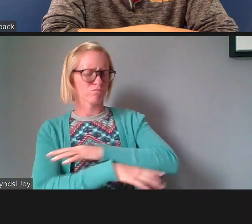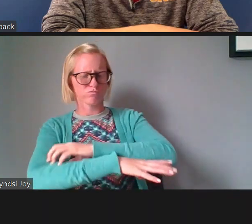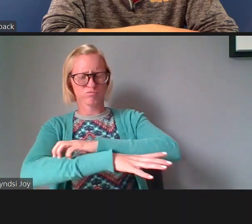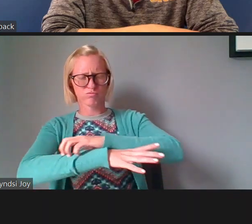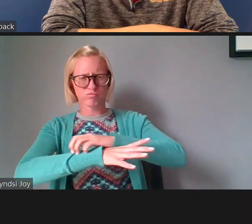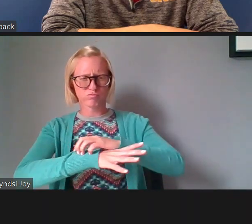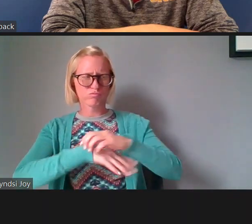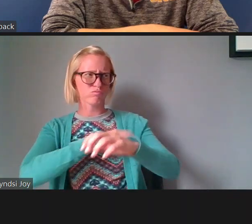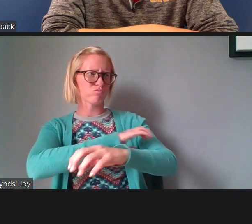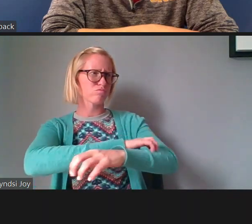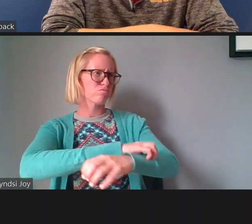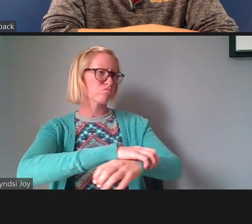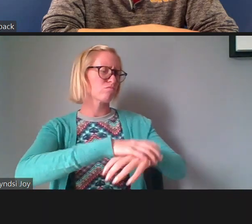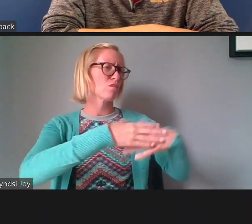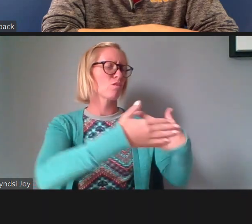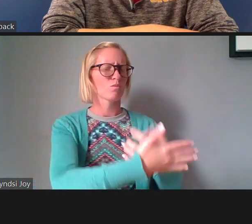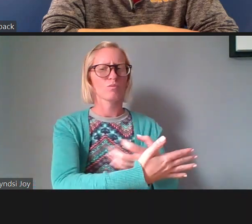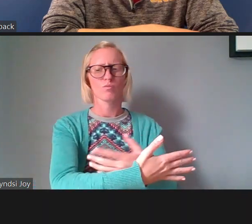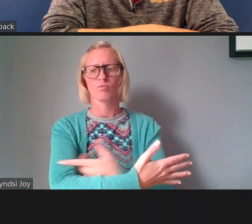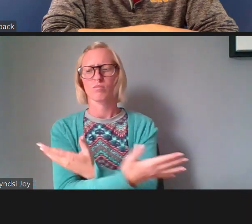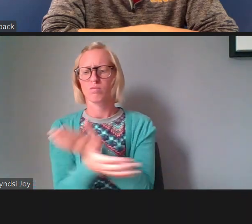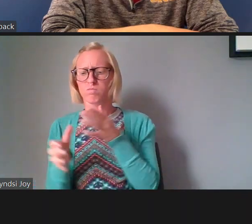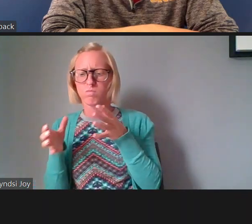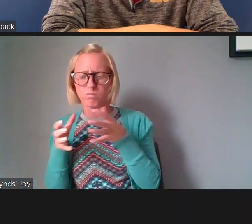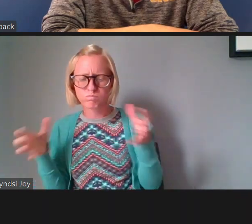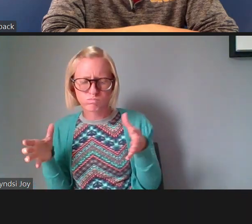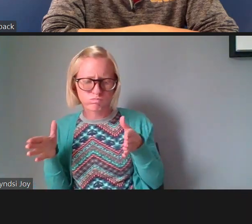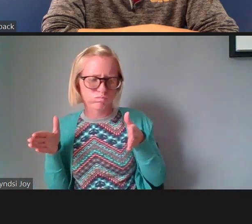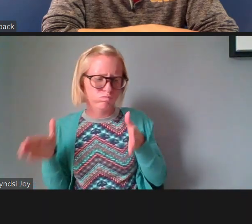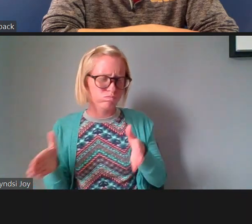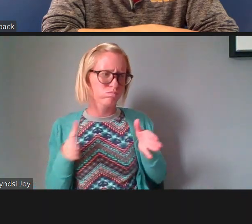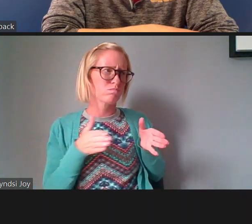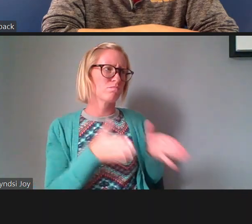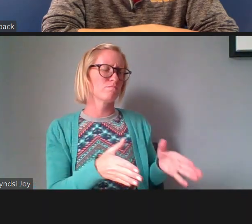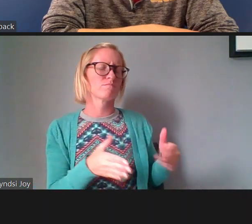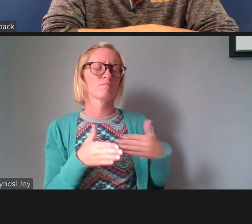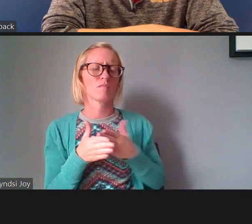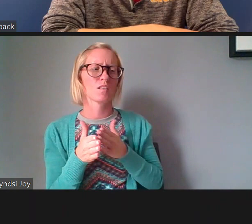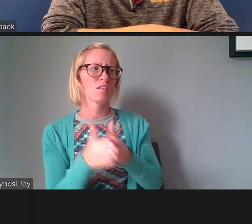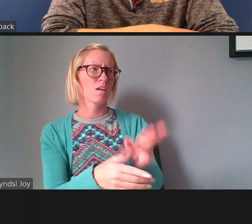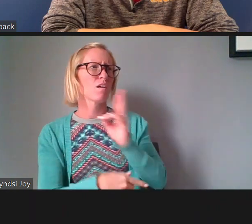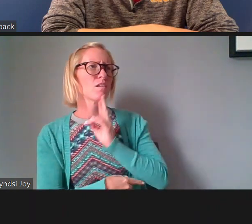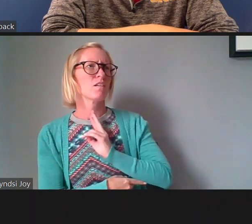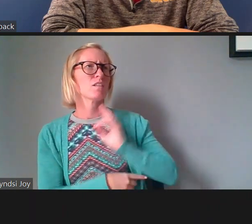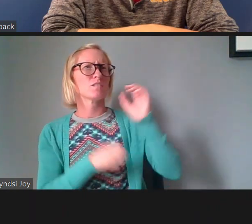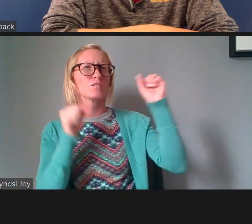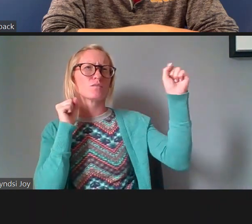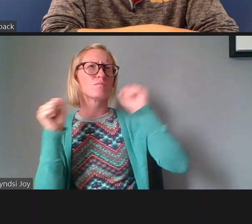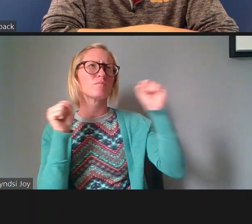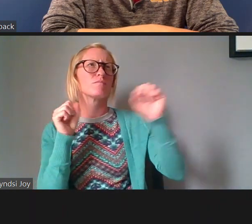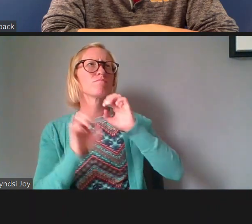as their thighs and left little but tunnels for further penetration. Ralph shouted experimentally, and they listened to the muted